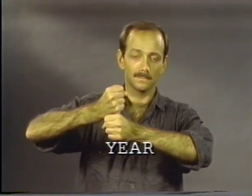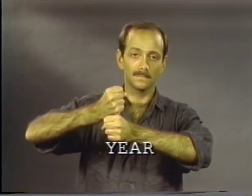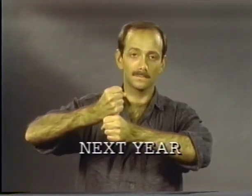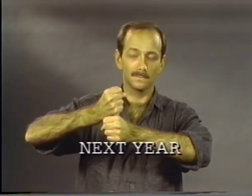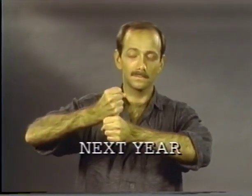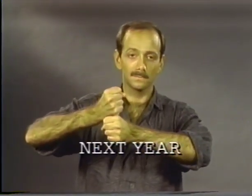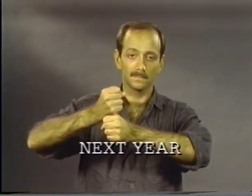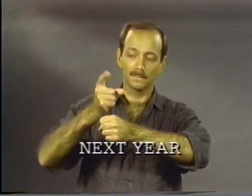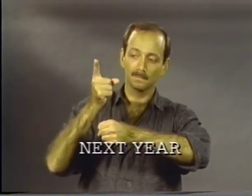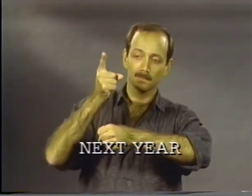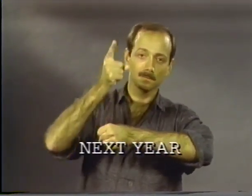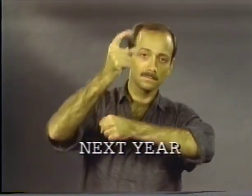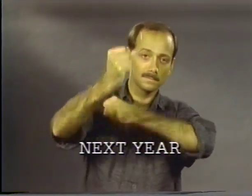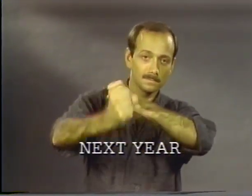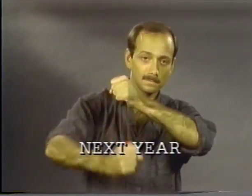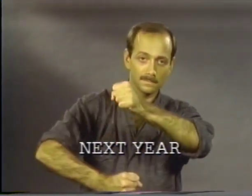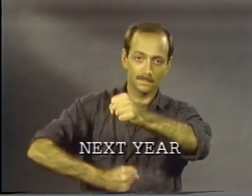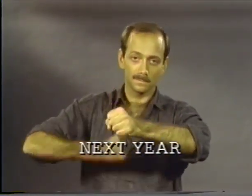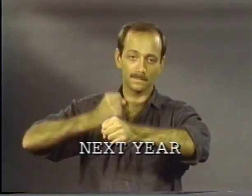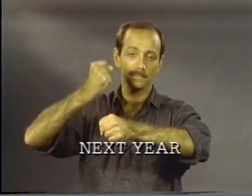Next year shows a year going into the future.